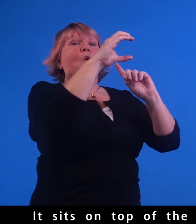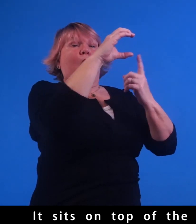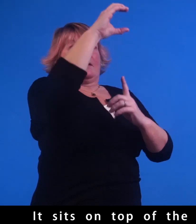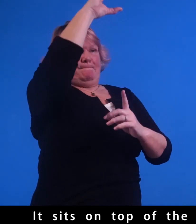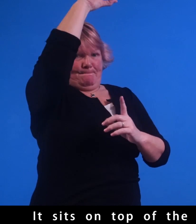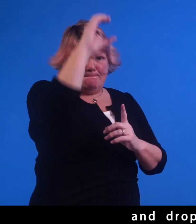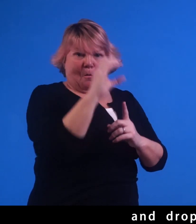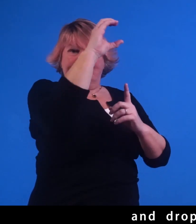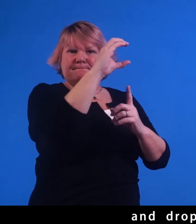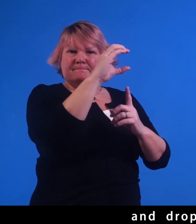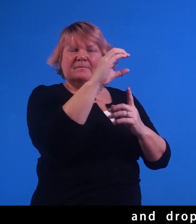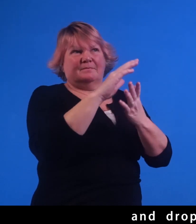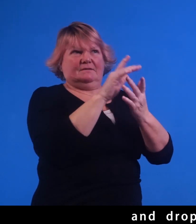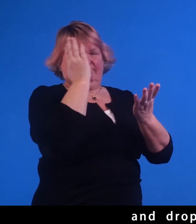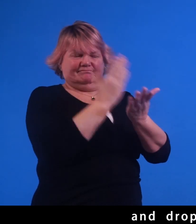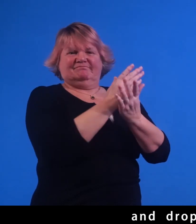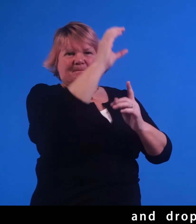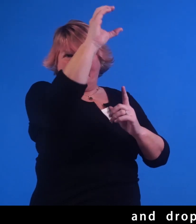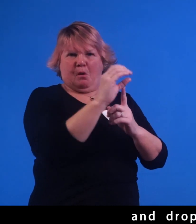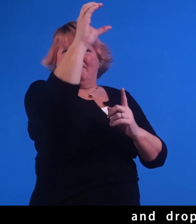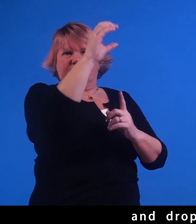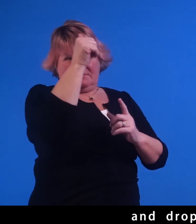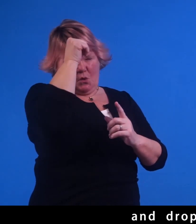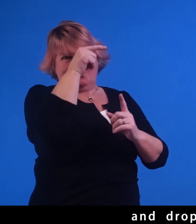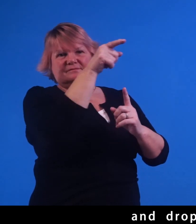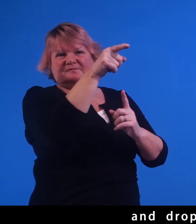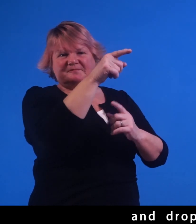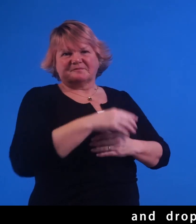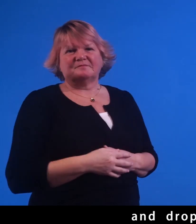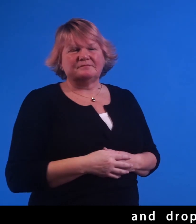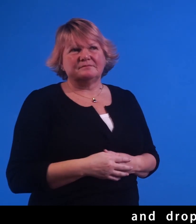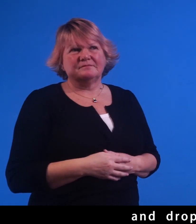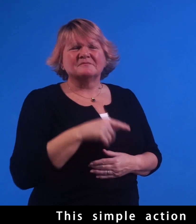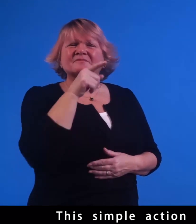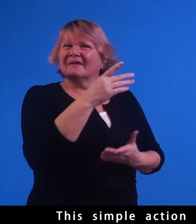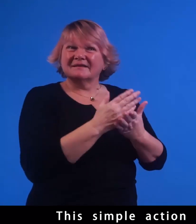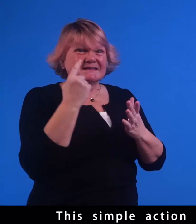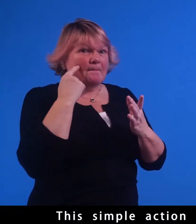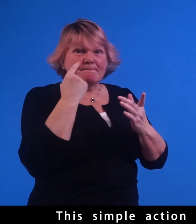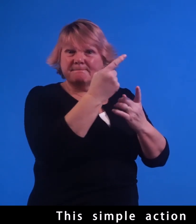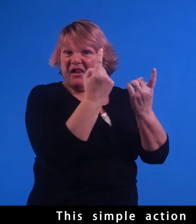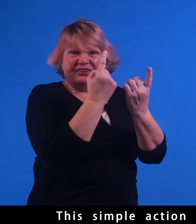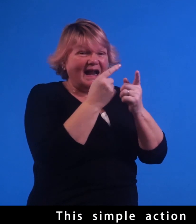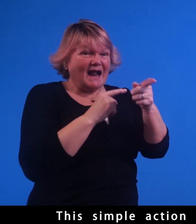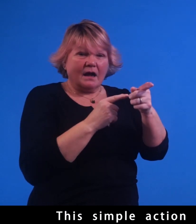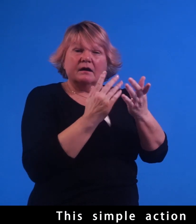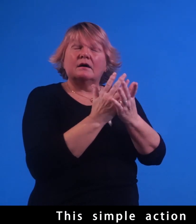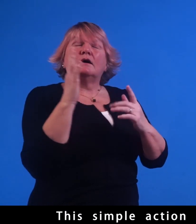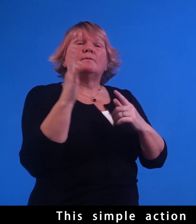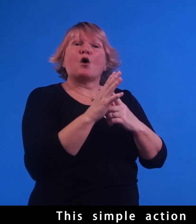of the mast and dropped down at the precise moment it turns 1 o'clock. This simple action was